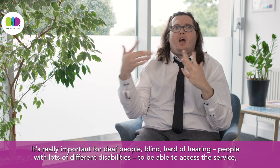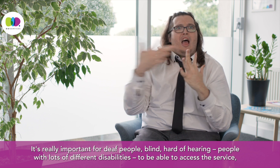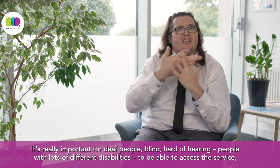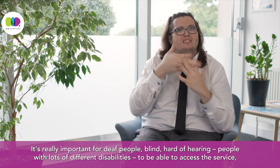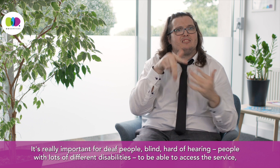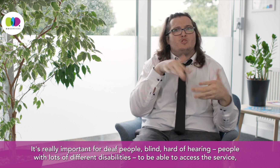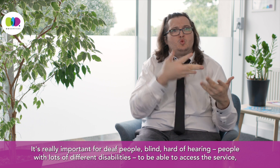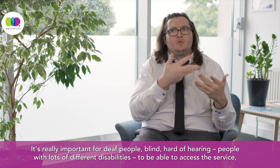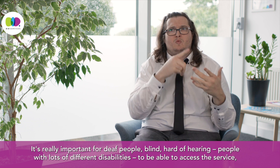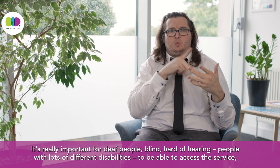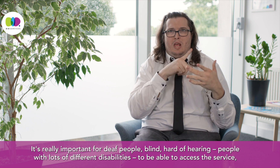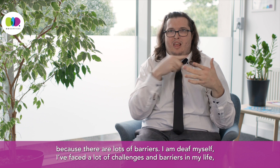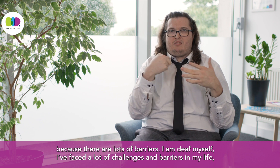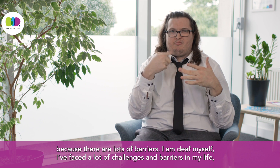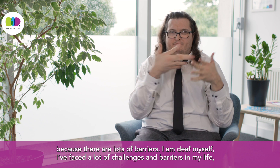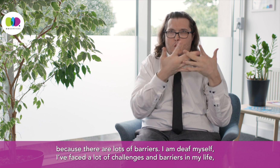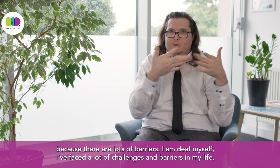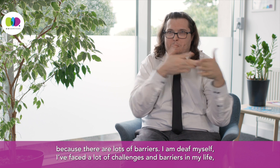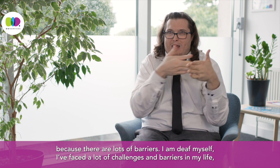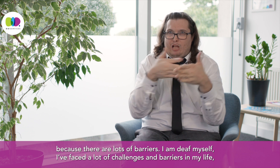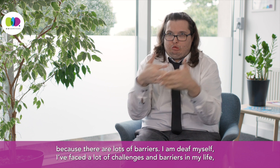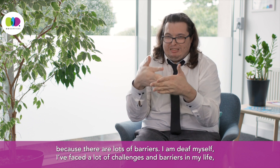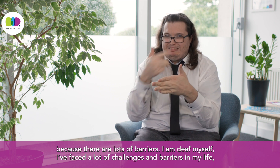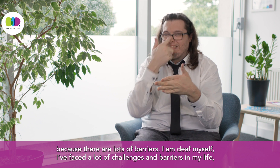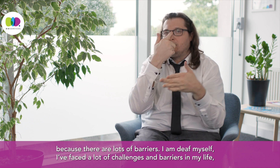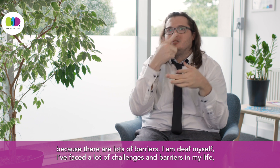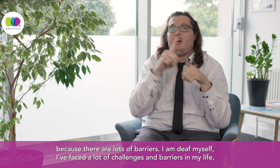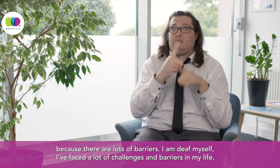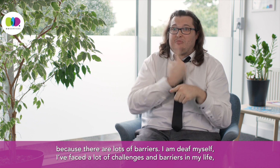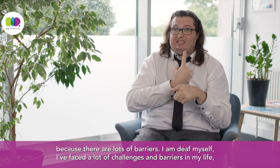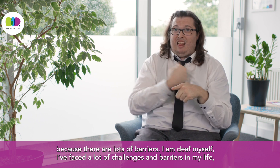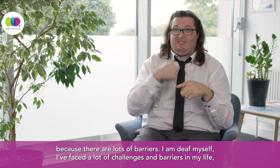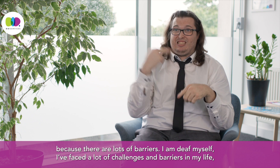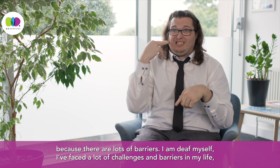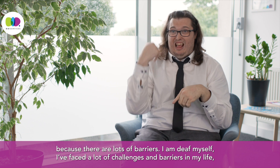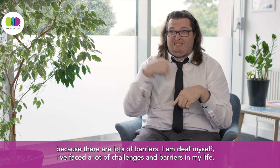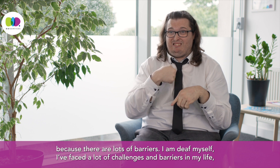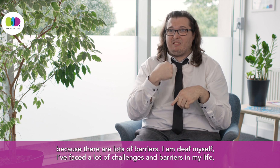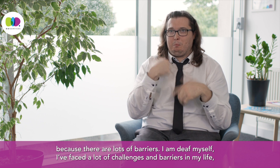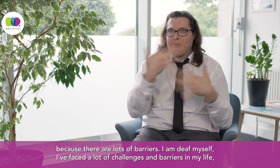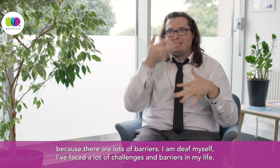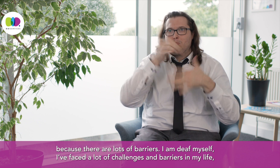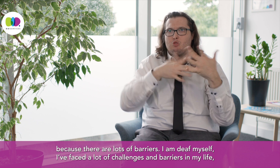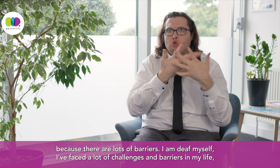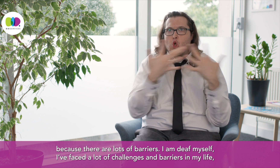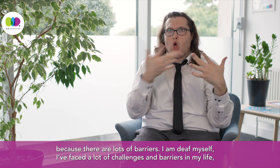to access the service because there are lots of barriers. I am deaf myself. I've faced a lot of challenges